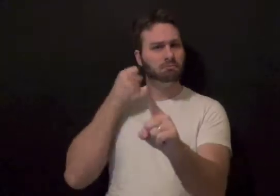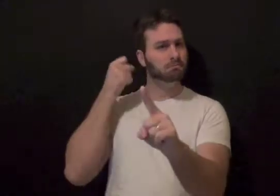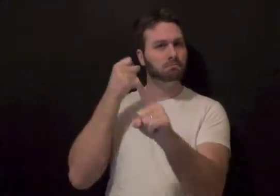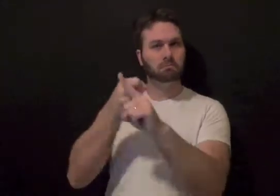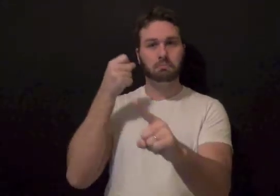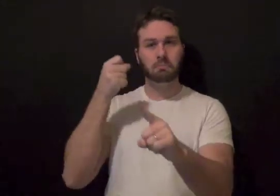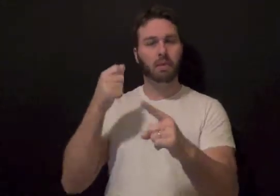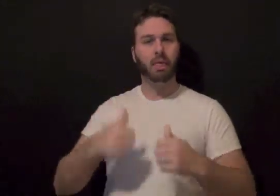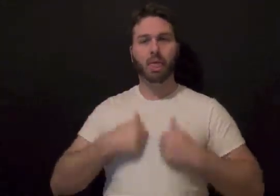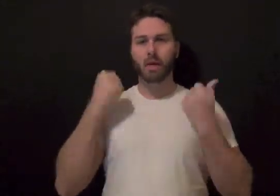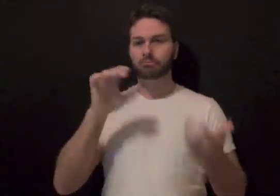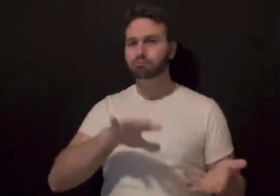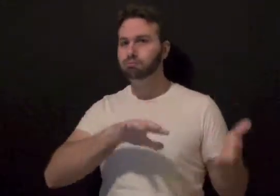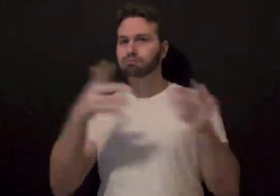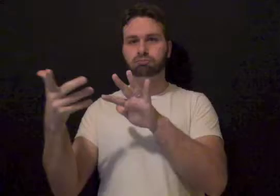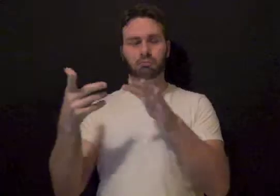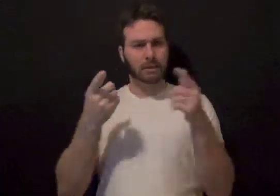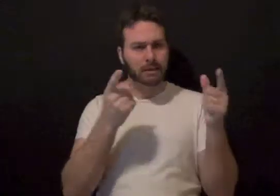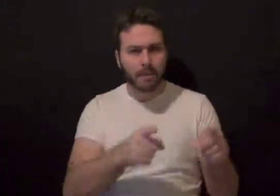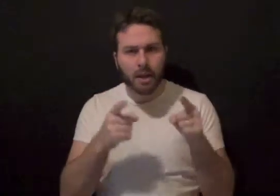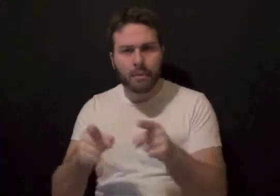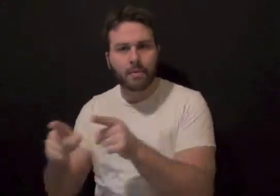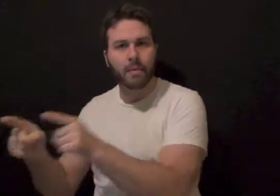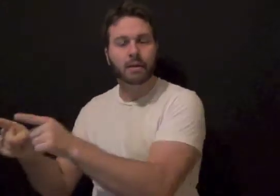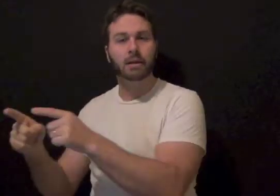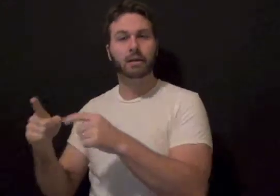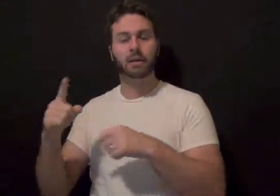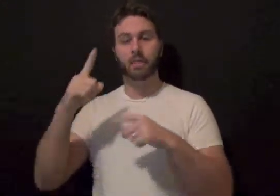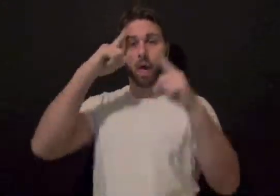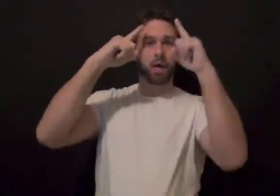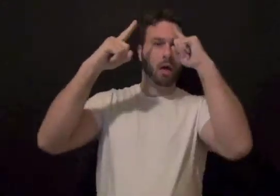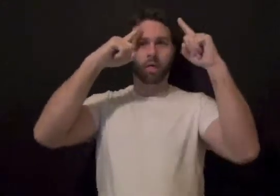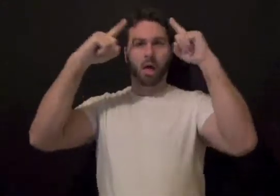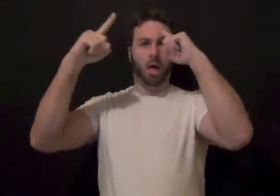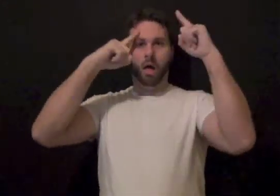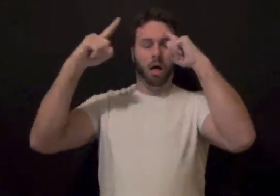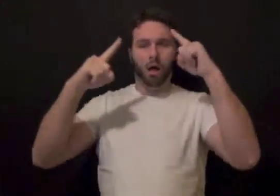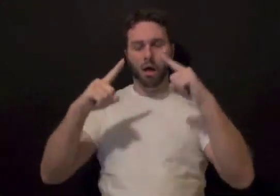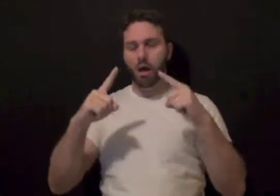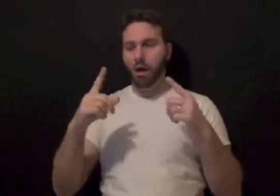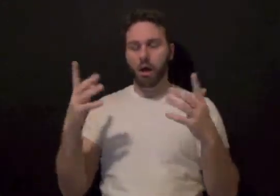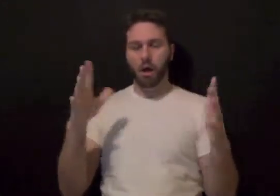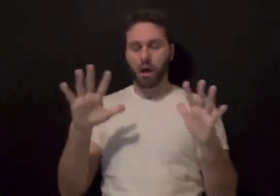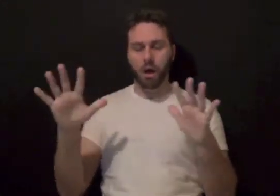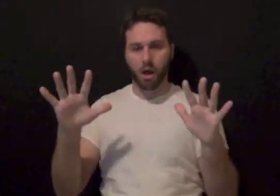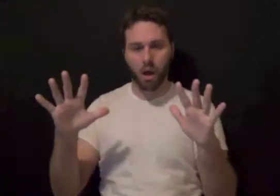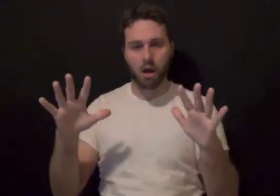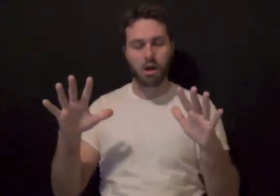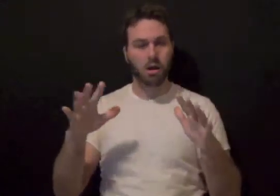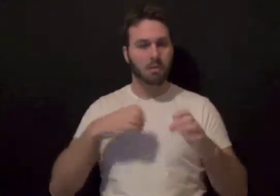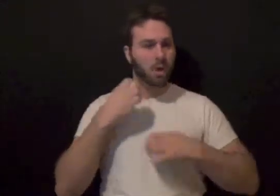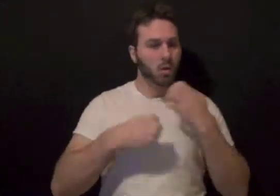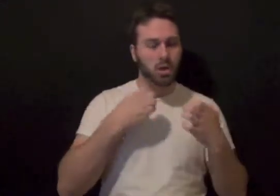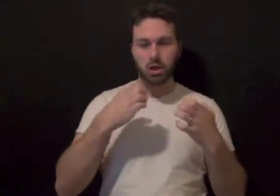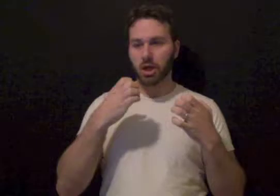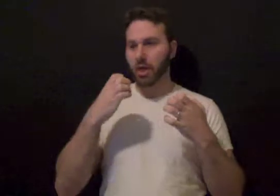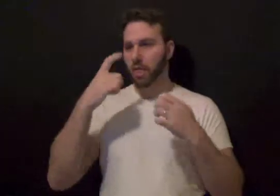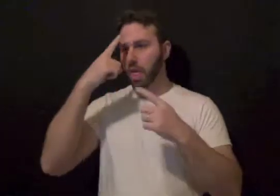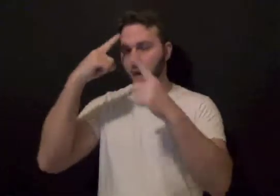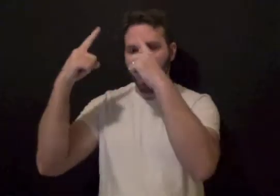I was inundated with thoughts. Inundated with difficult emotions that I didn't know how to cope with. Every time I sort of pushed one down, another one